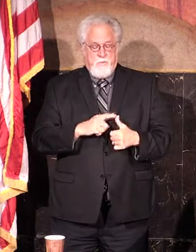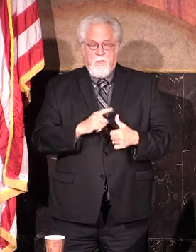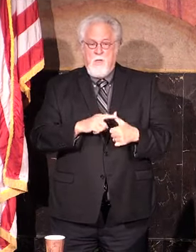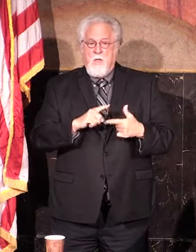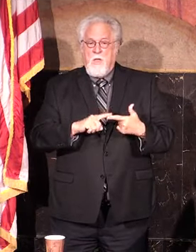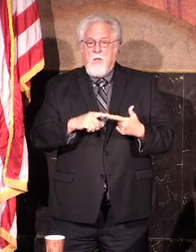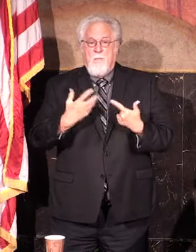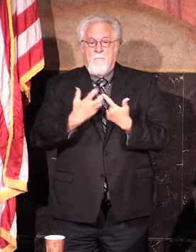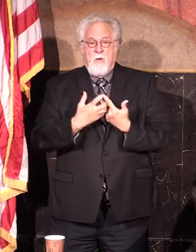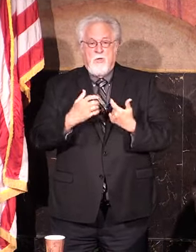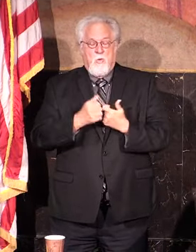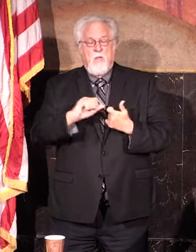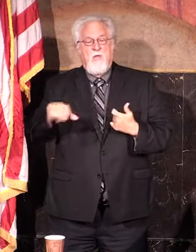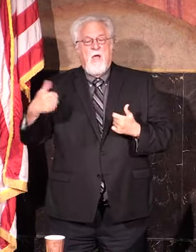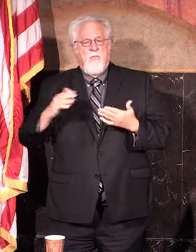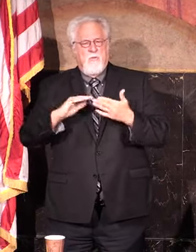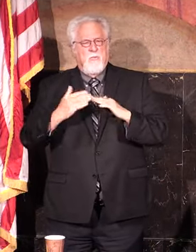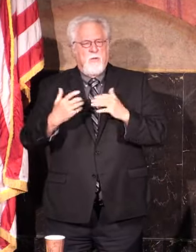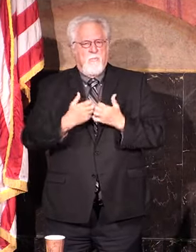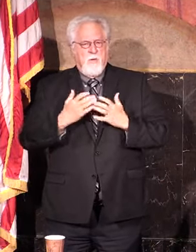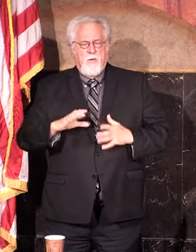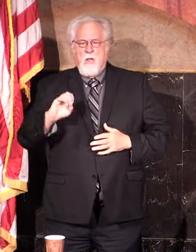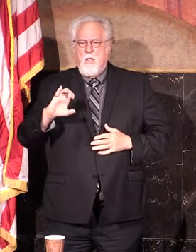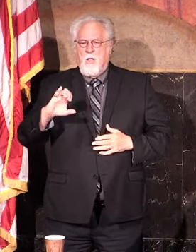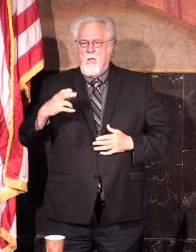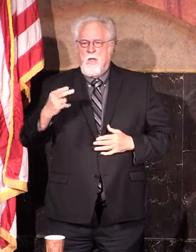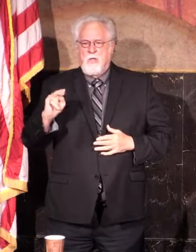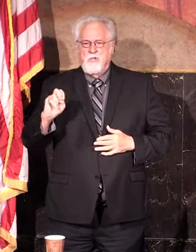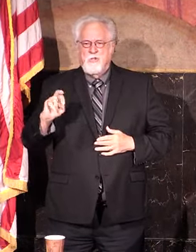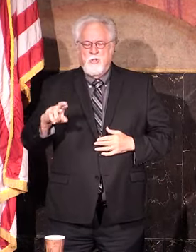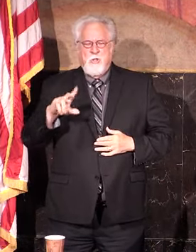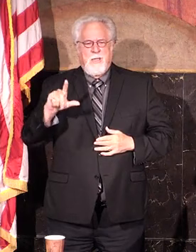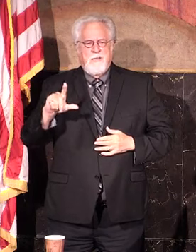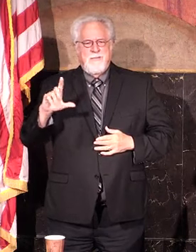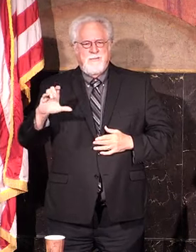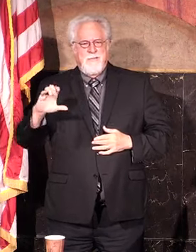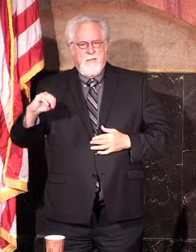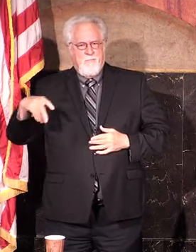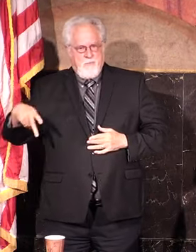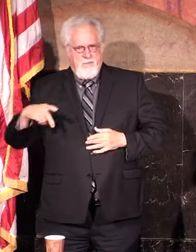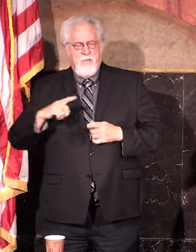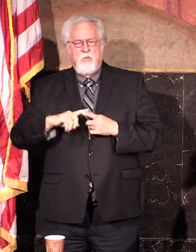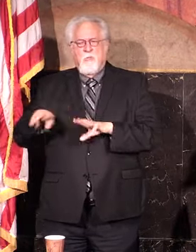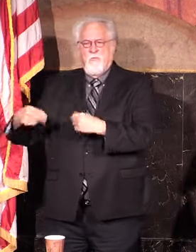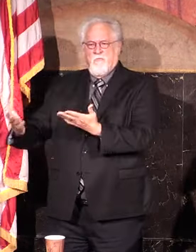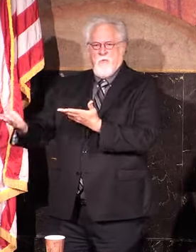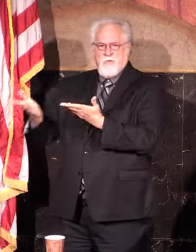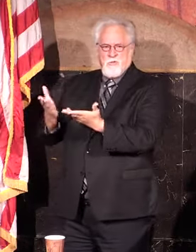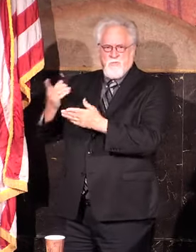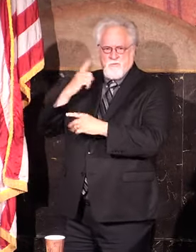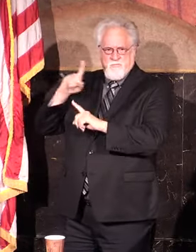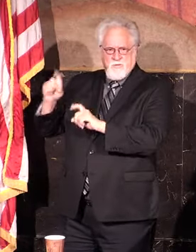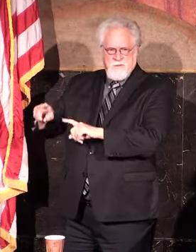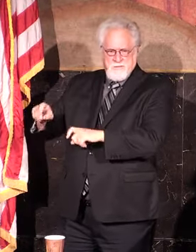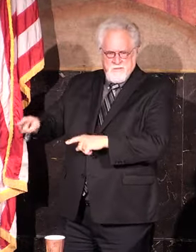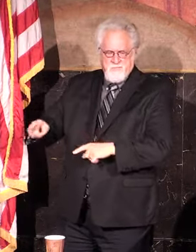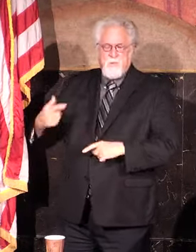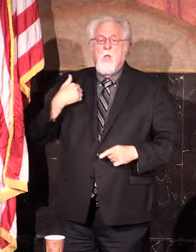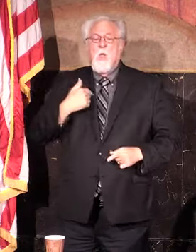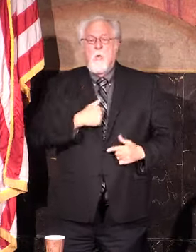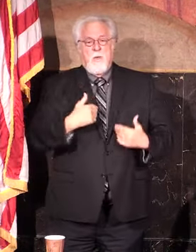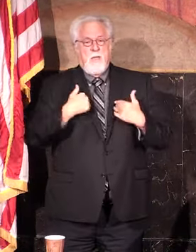also partnering with our other community partners like Ochsner and LCMC to provide that service for community testing. We did